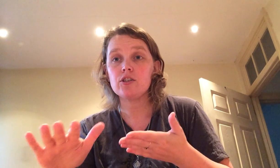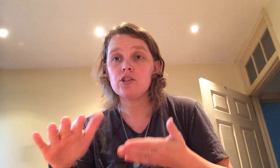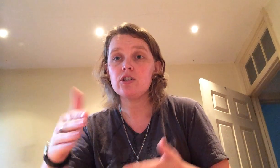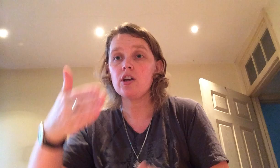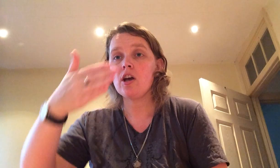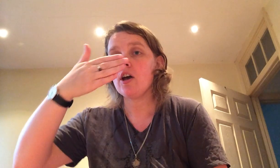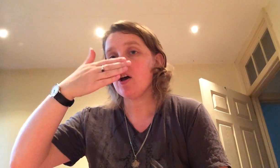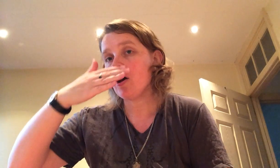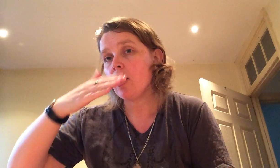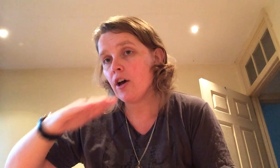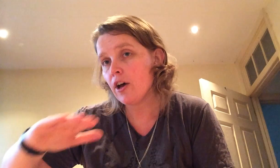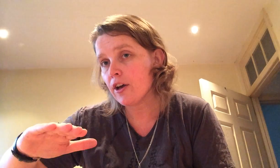H,